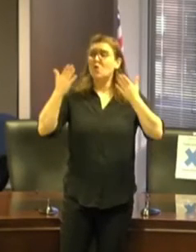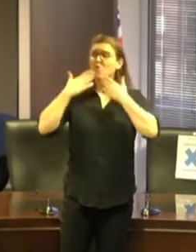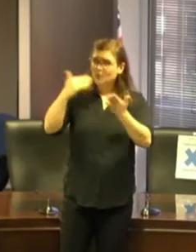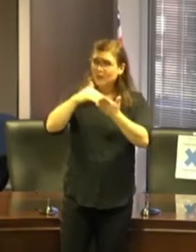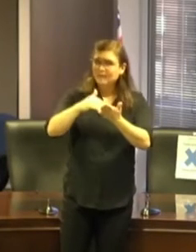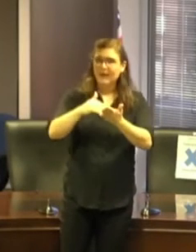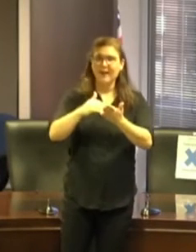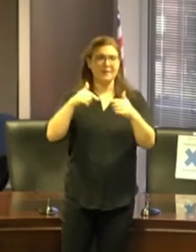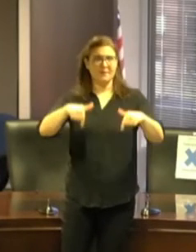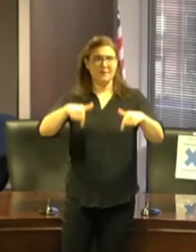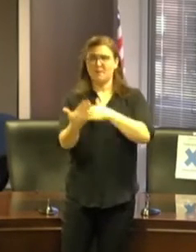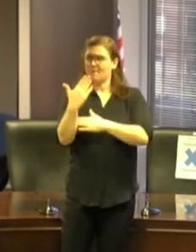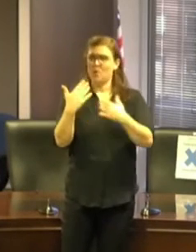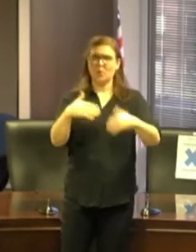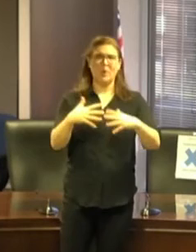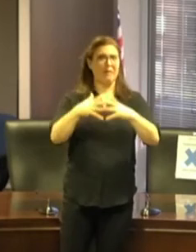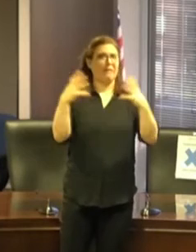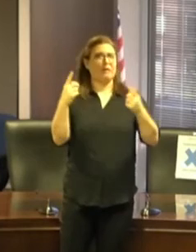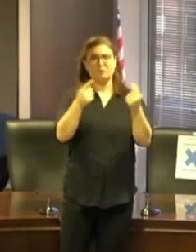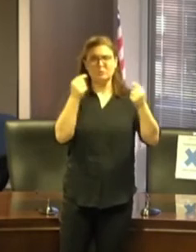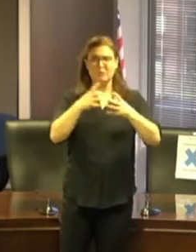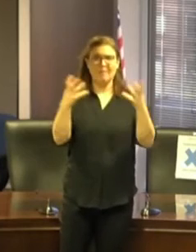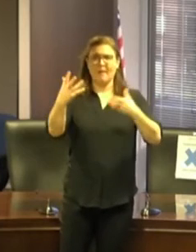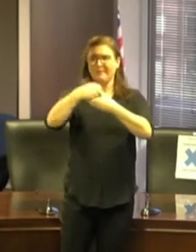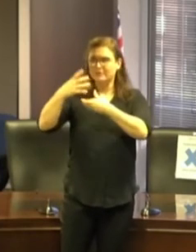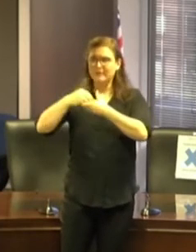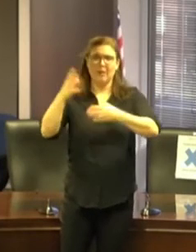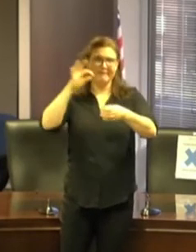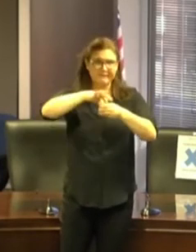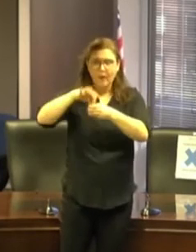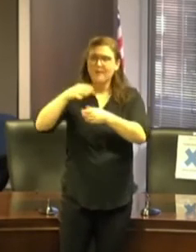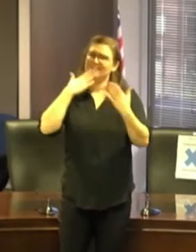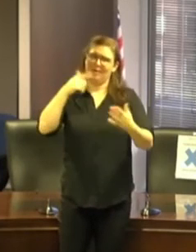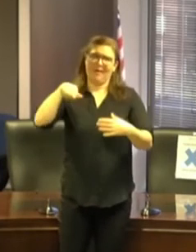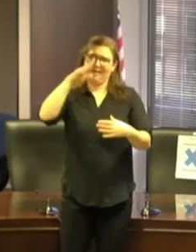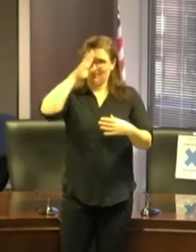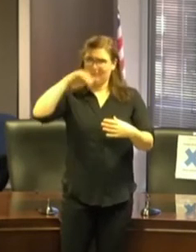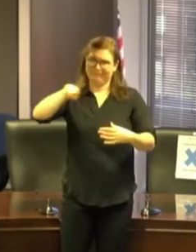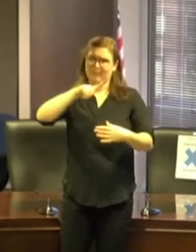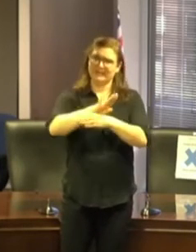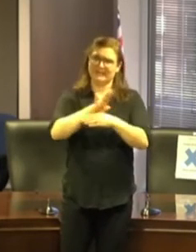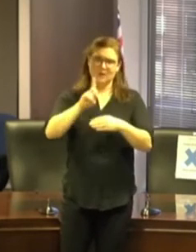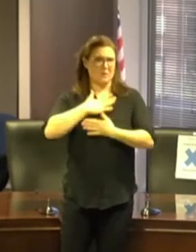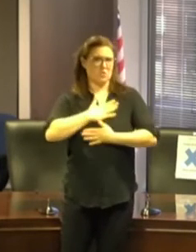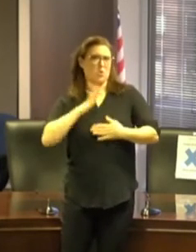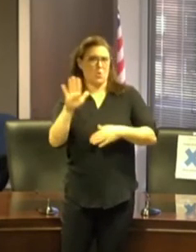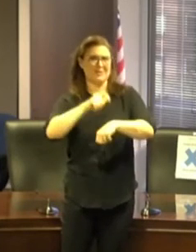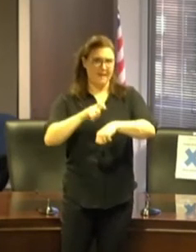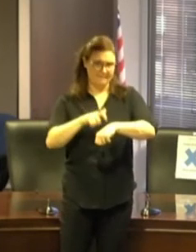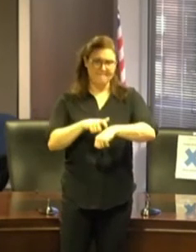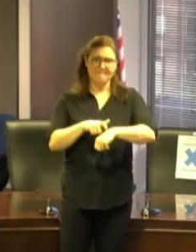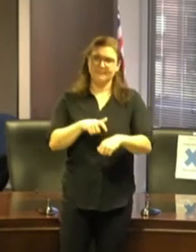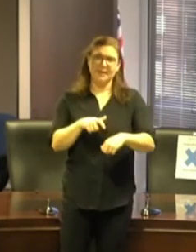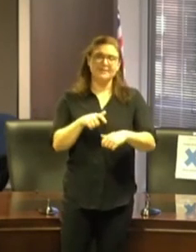board participation this morning, and thank all of you. I know you're busy and appreciate the time that you spent with us this morning.